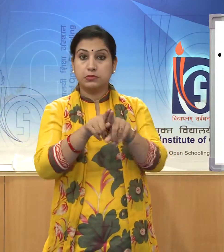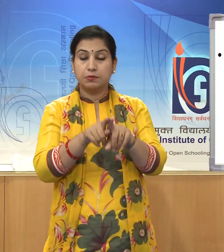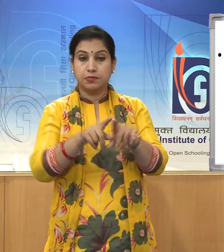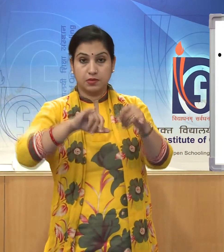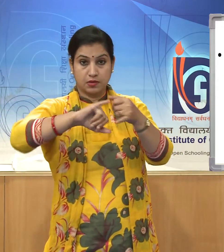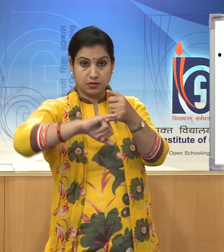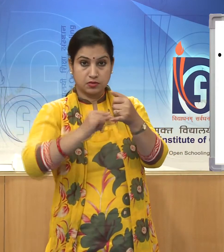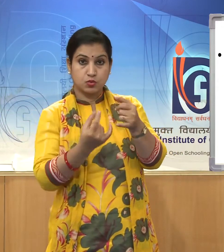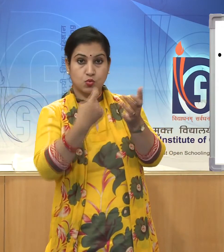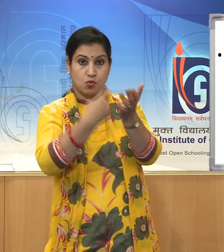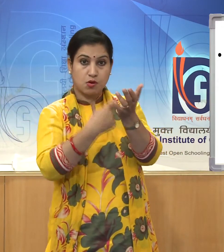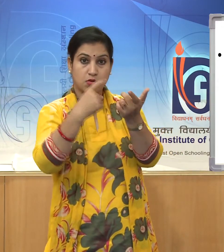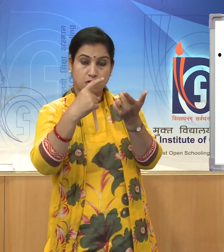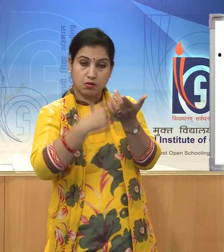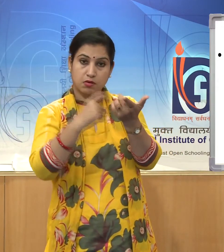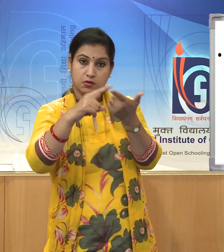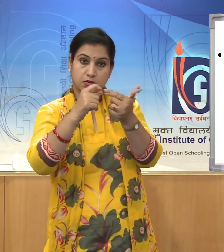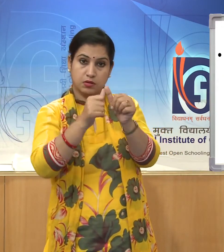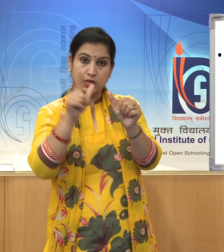Surrealism was another movement